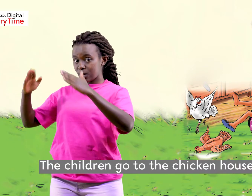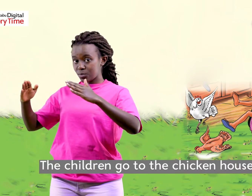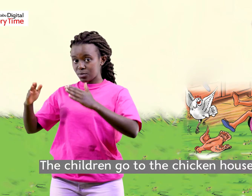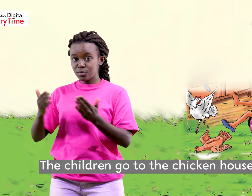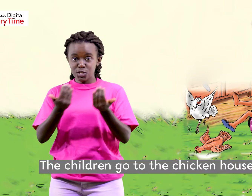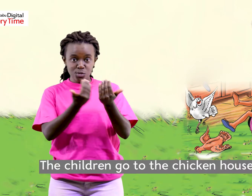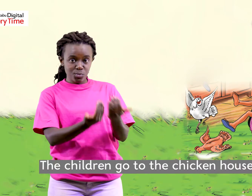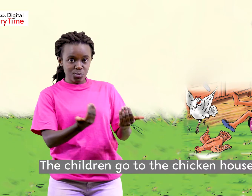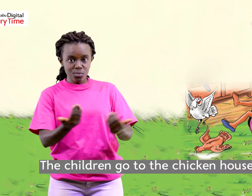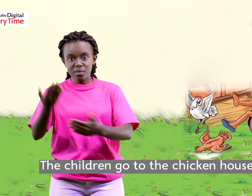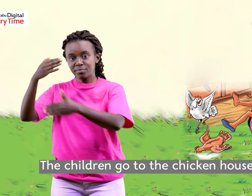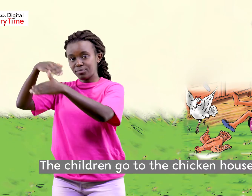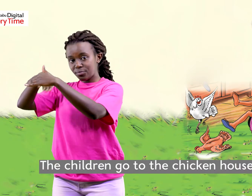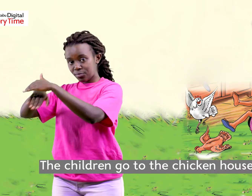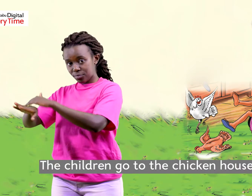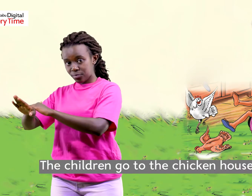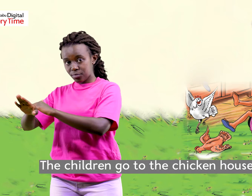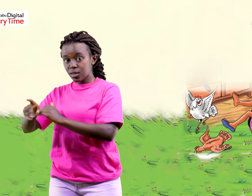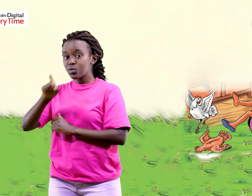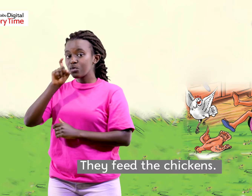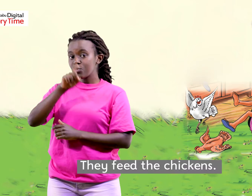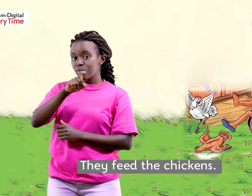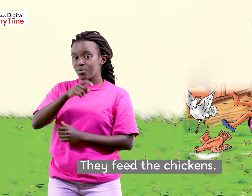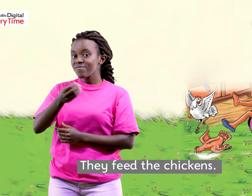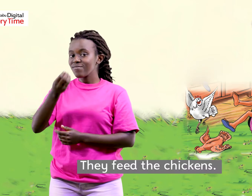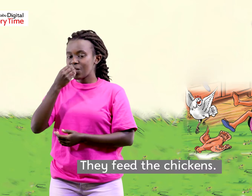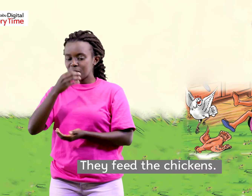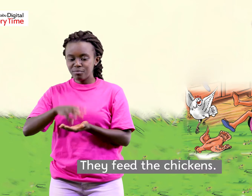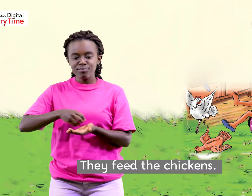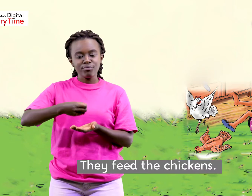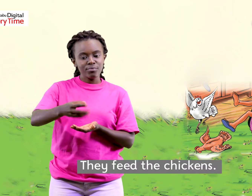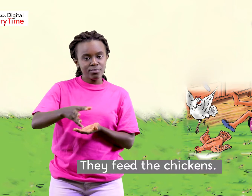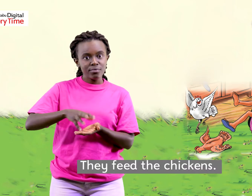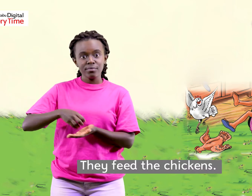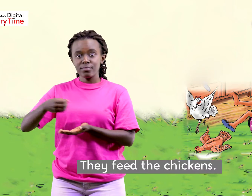The children go to the chicken house. They feed the chickens.